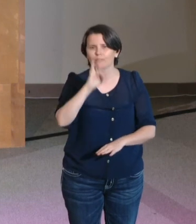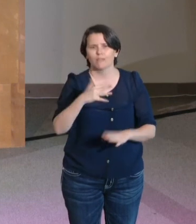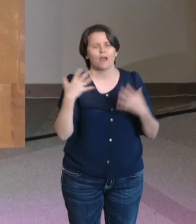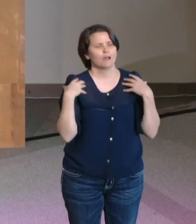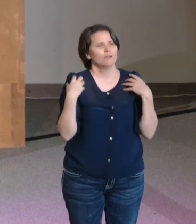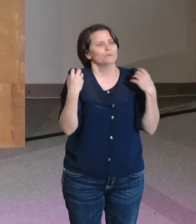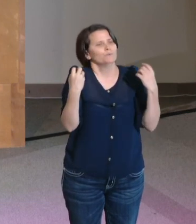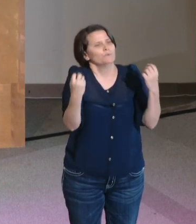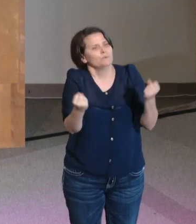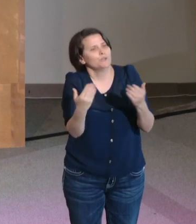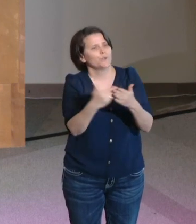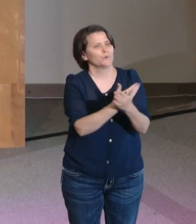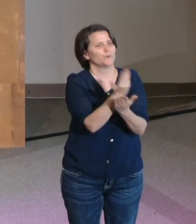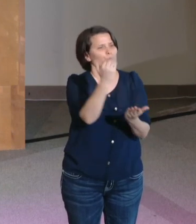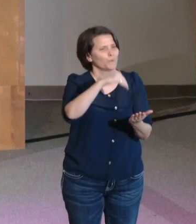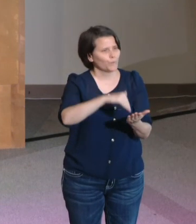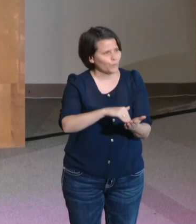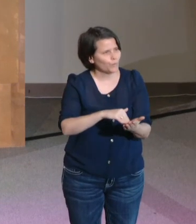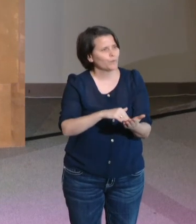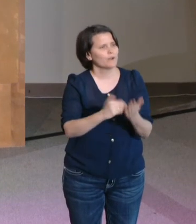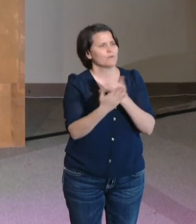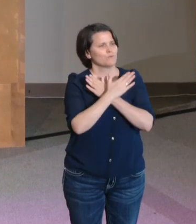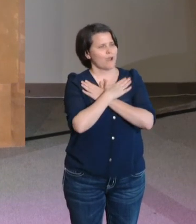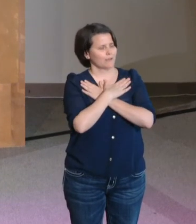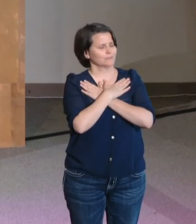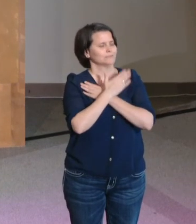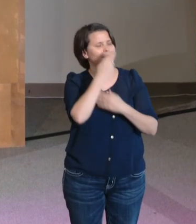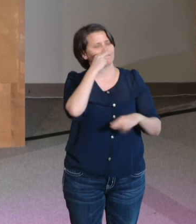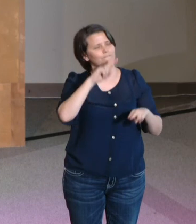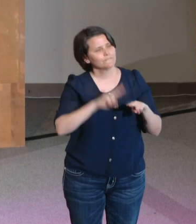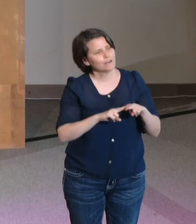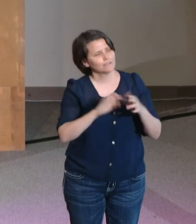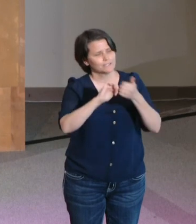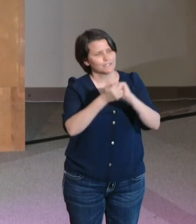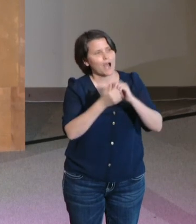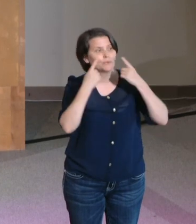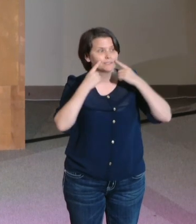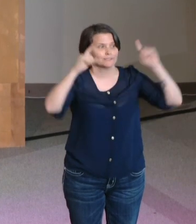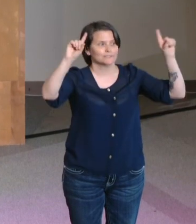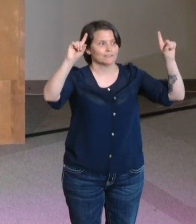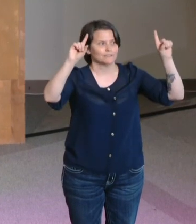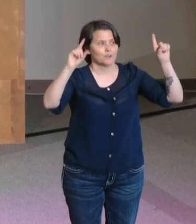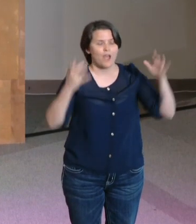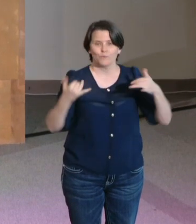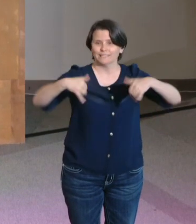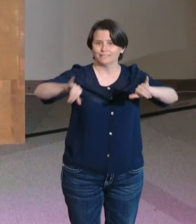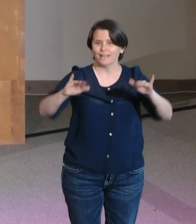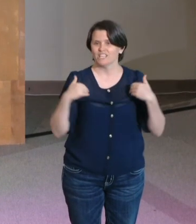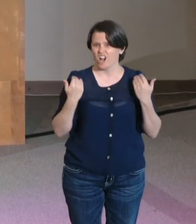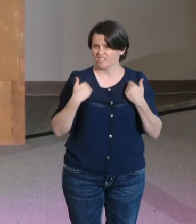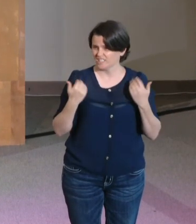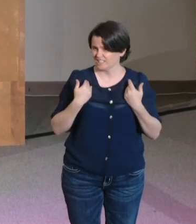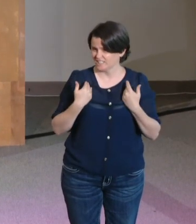and rest and fun is how we stay successful and so young. If you look around here,